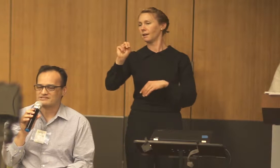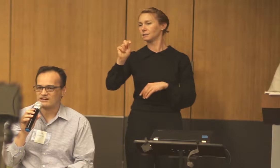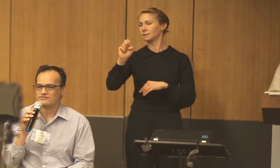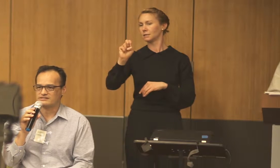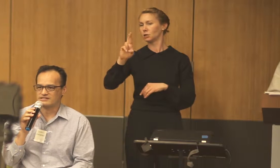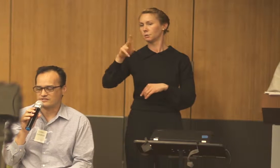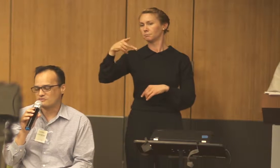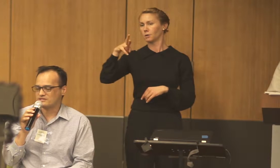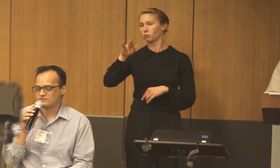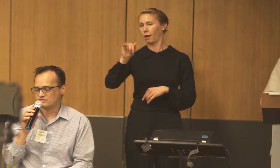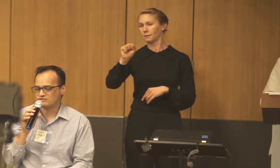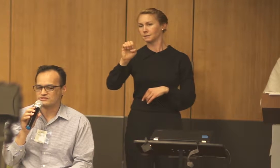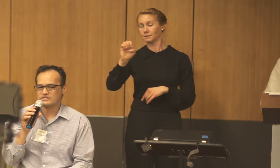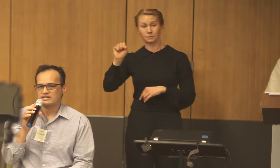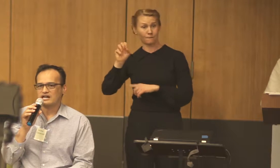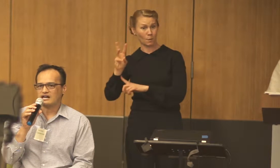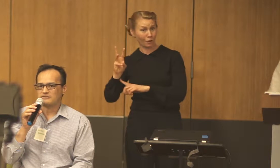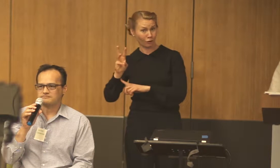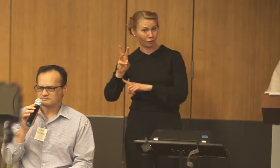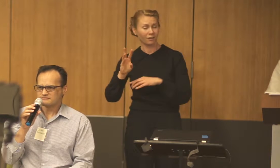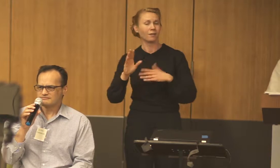They make software that other companies will use.